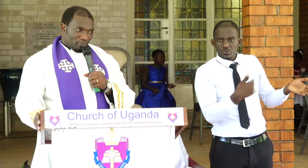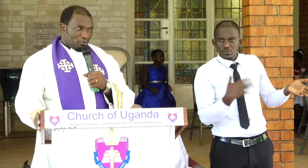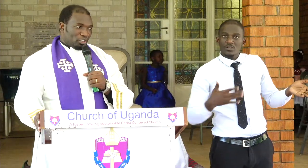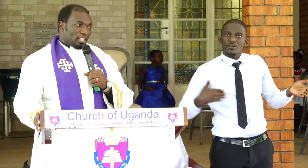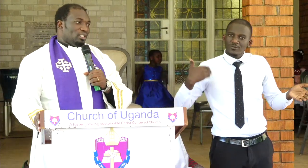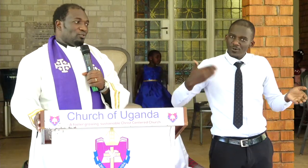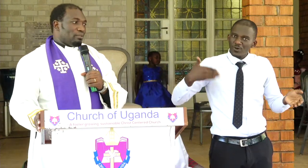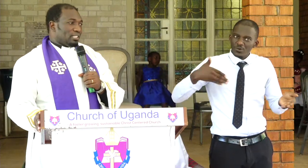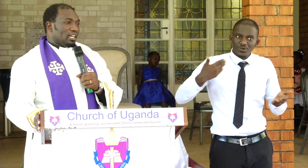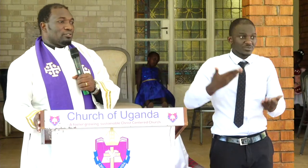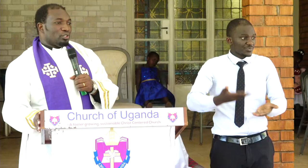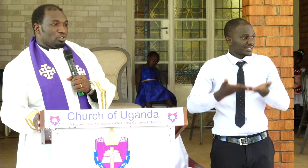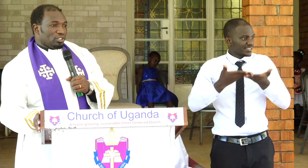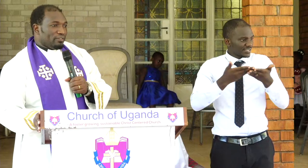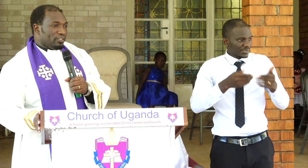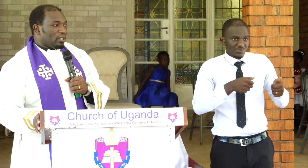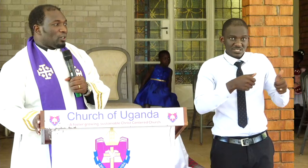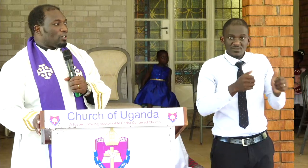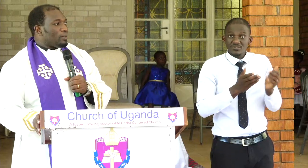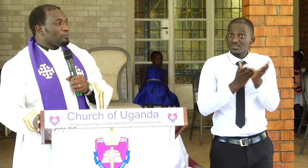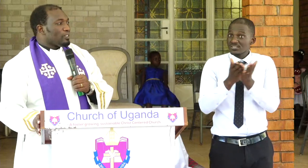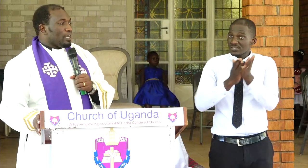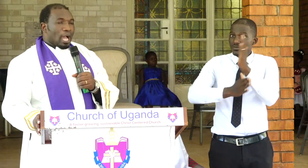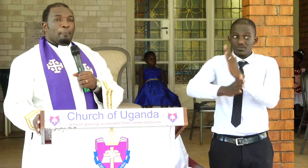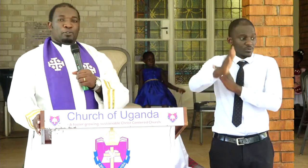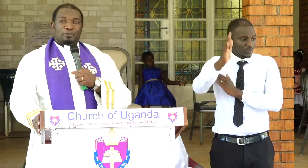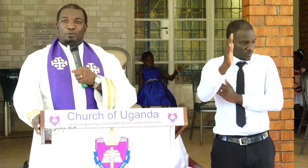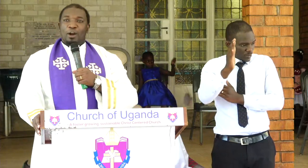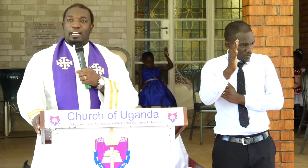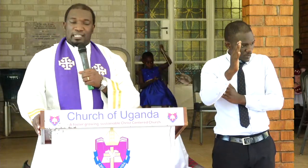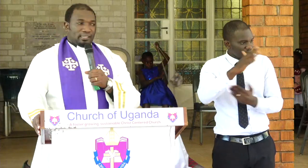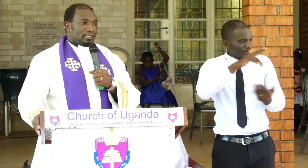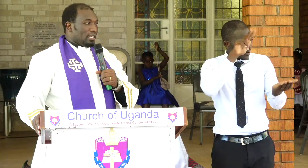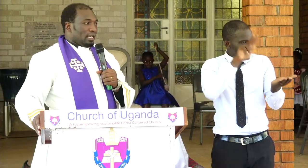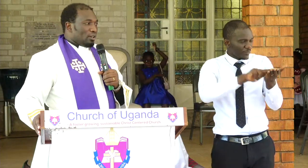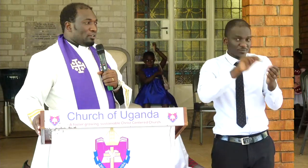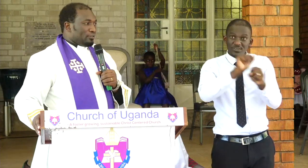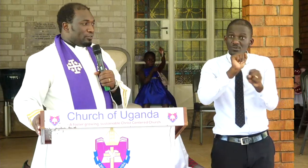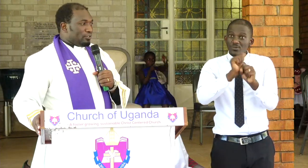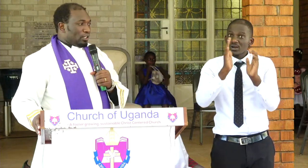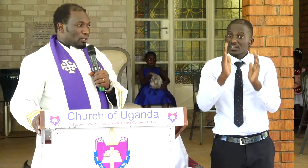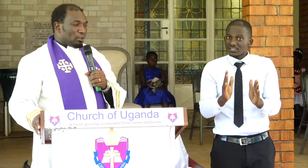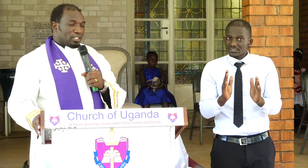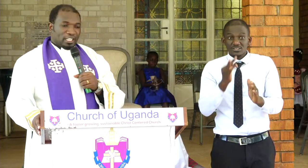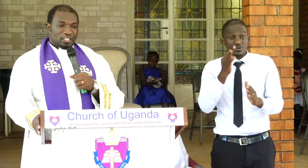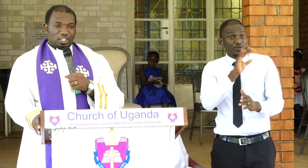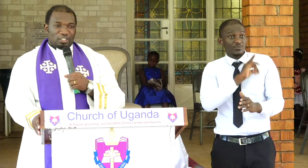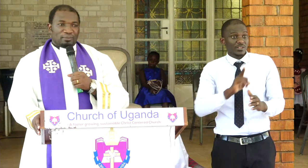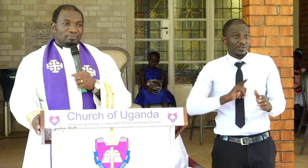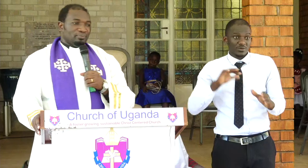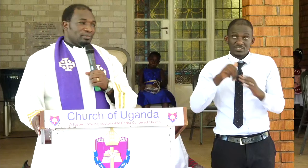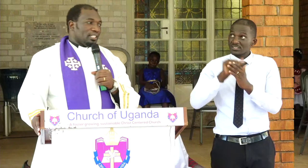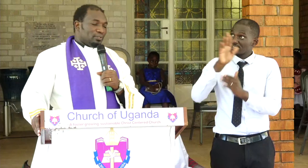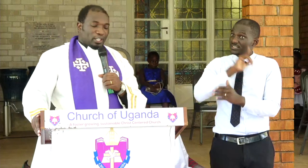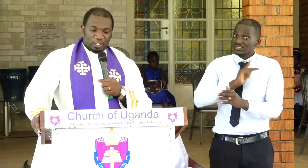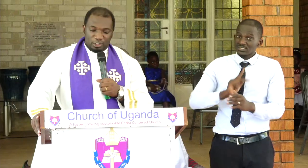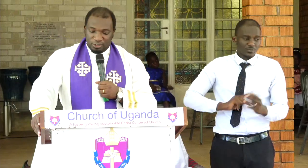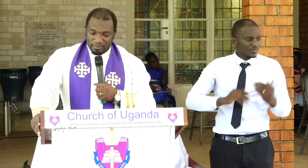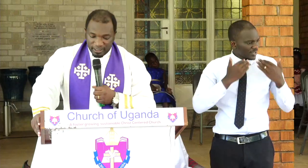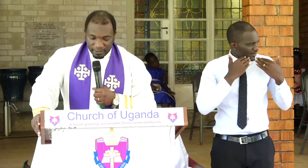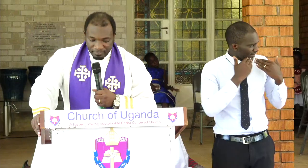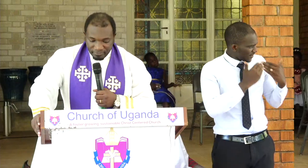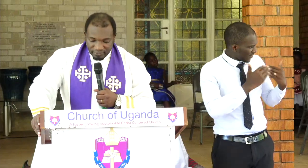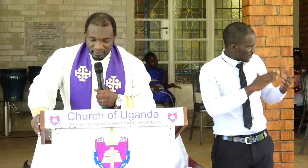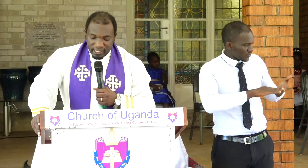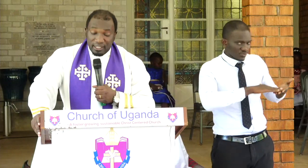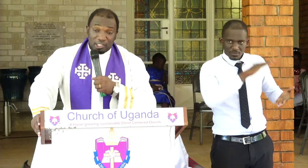always presenting themselves to serve their God. Approved workers of the Lord in his kingdom. Thank you so